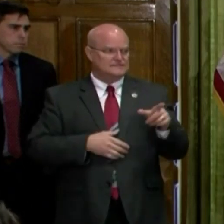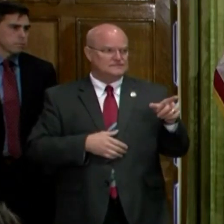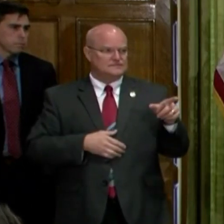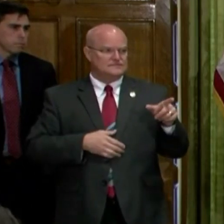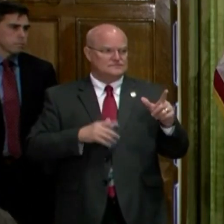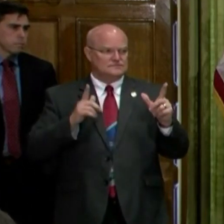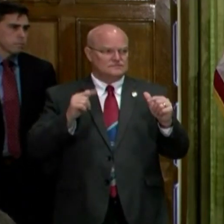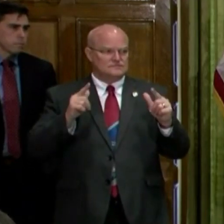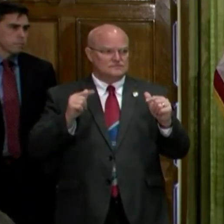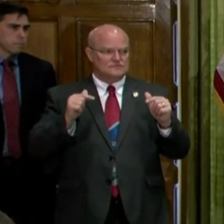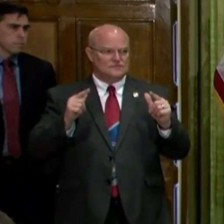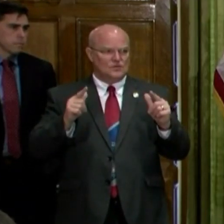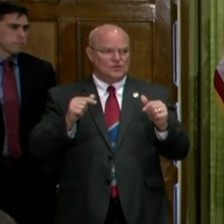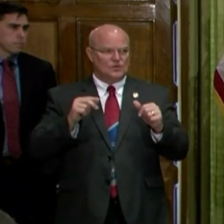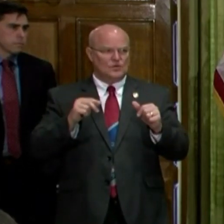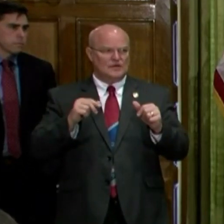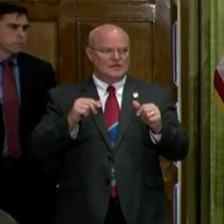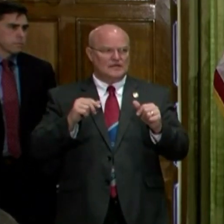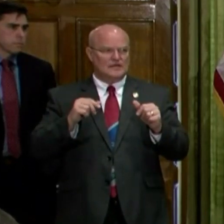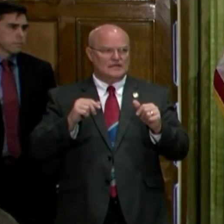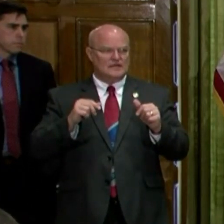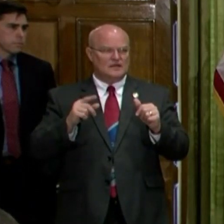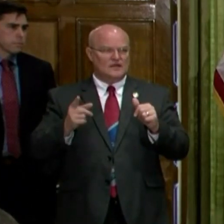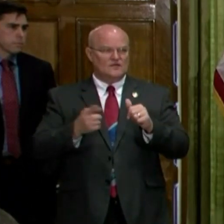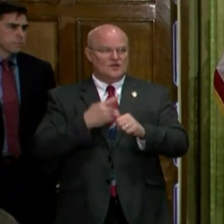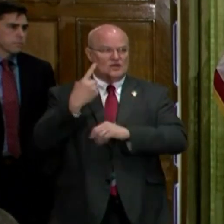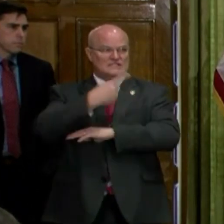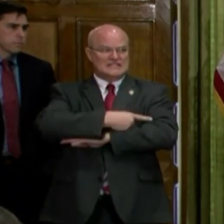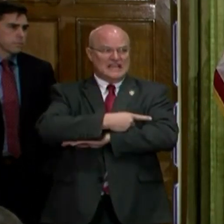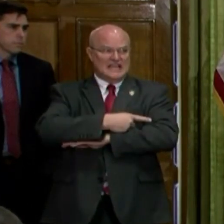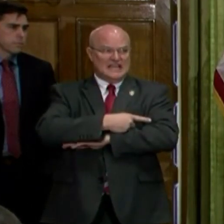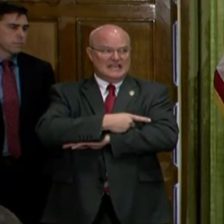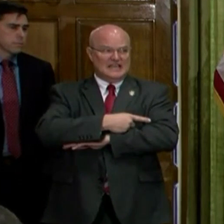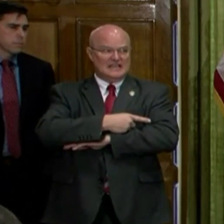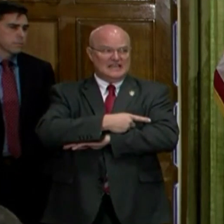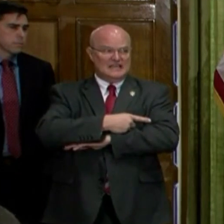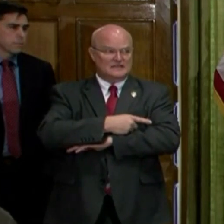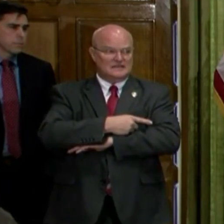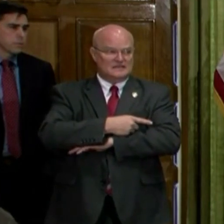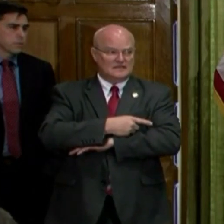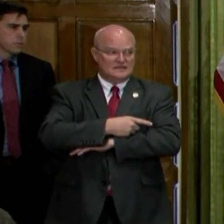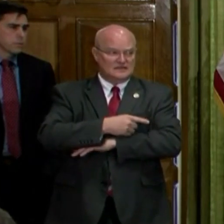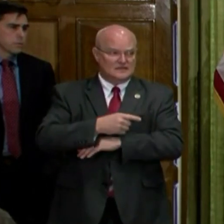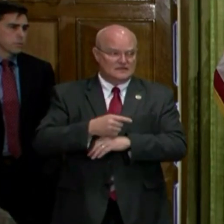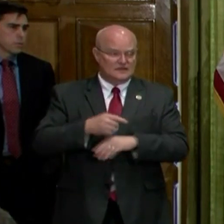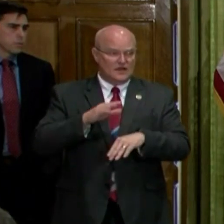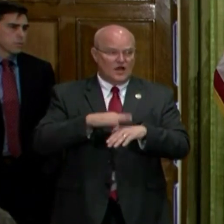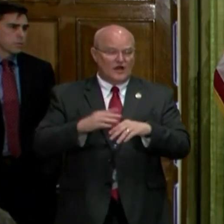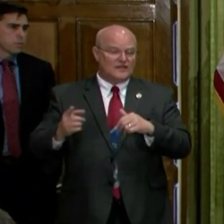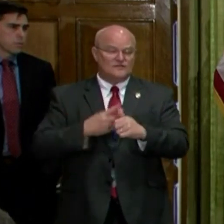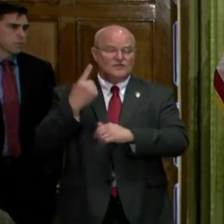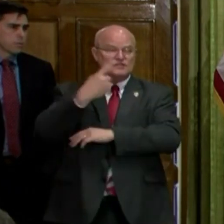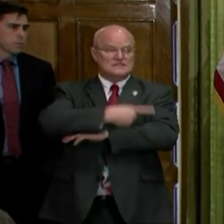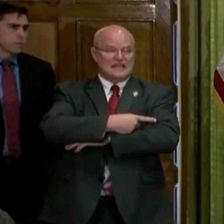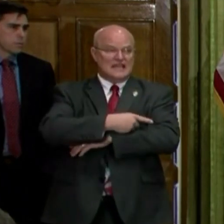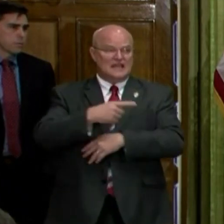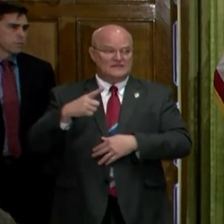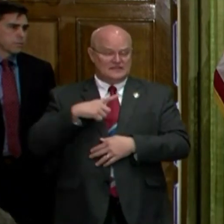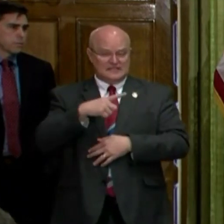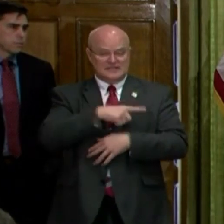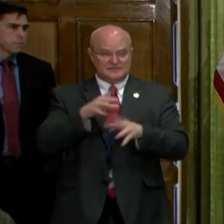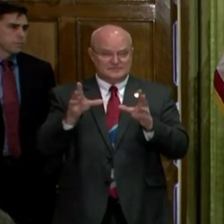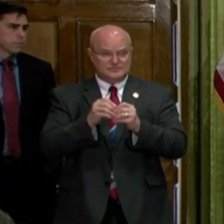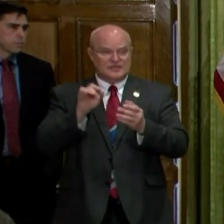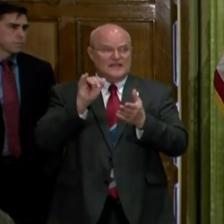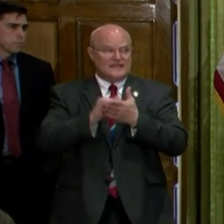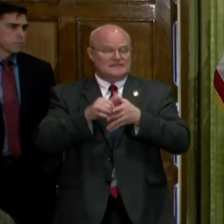are you just going to, the first day of the fiscal session, is that when you're? Big part. On the first day of the fiscal session, is that when you're going to